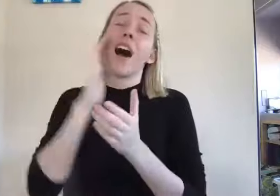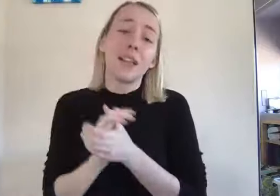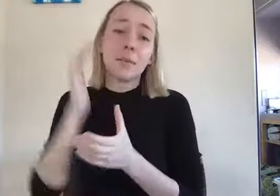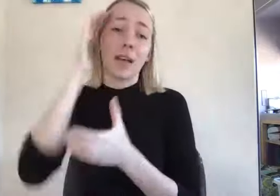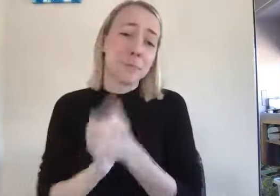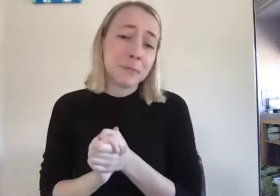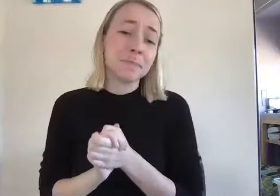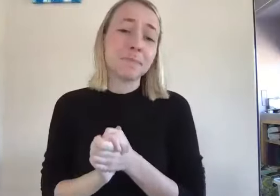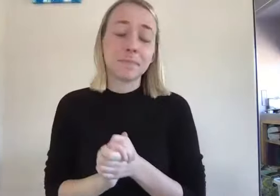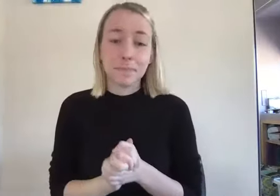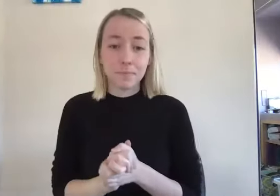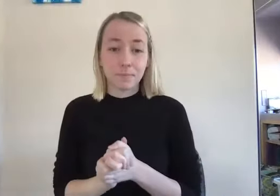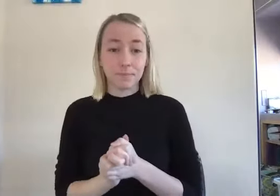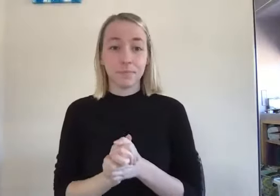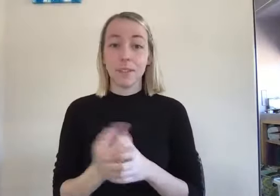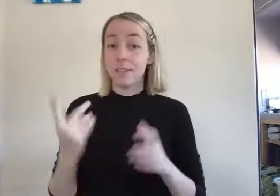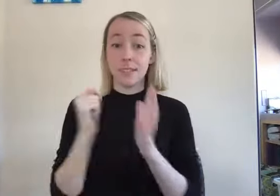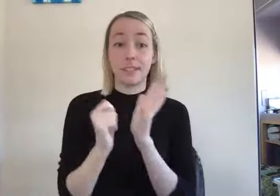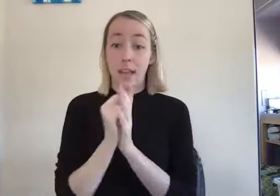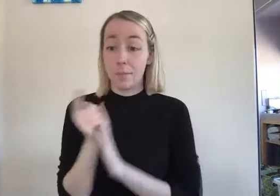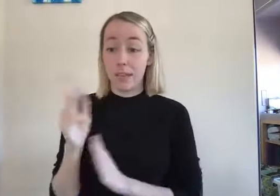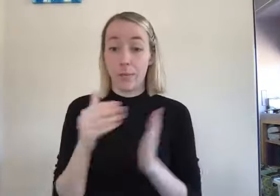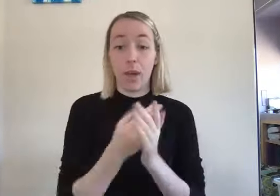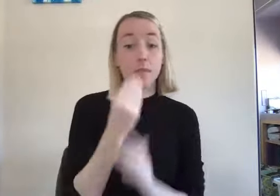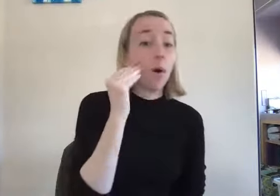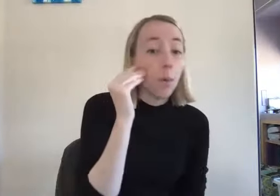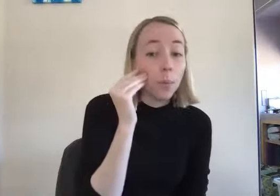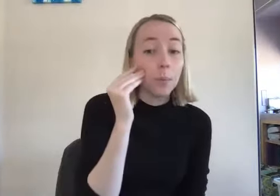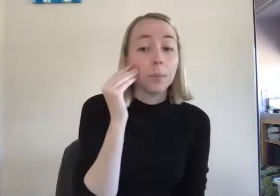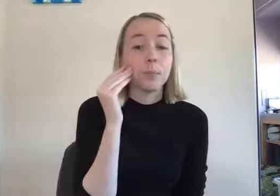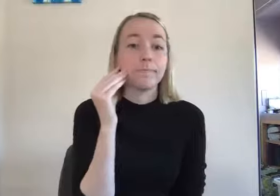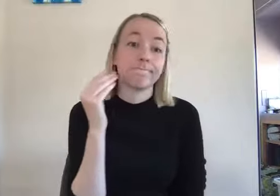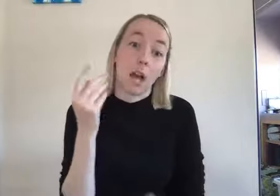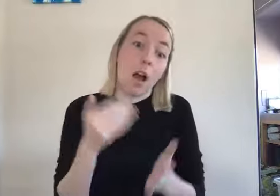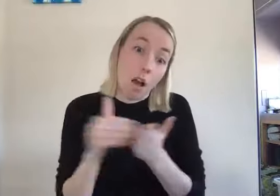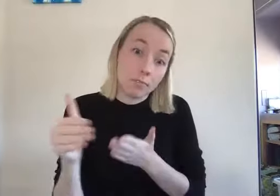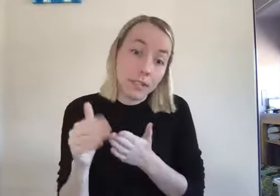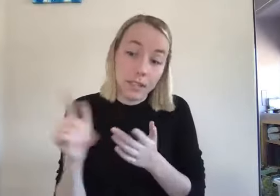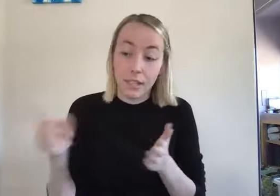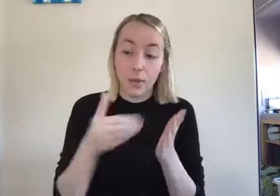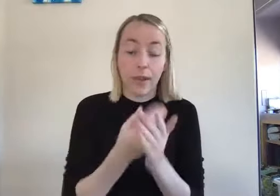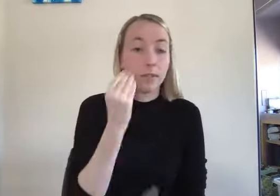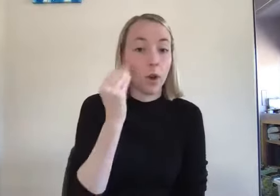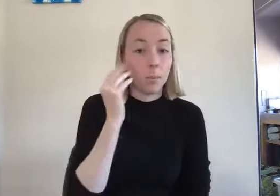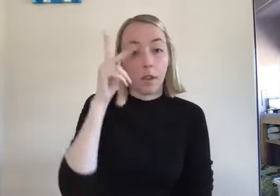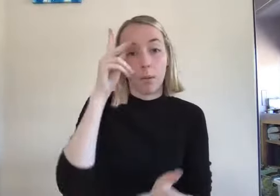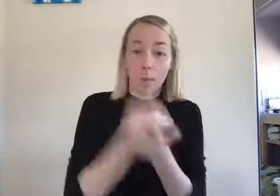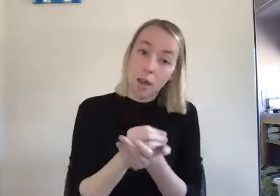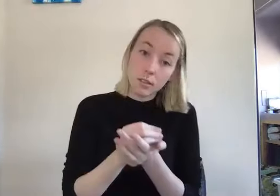listening. And there's the time that he came home, and several times actually, that he came home and he